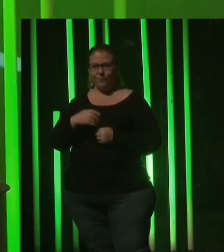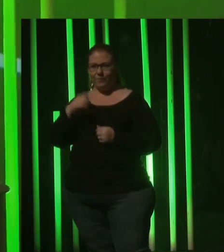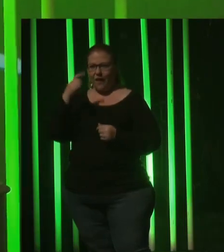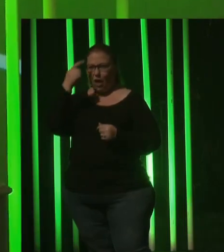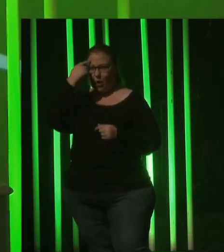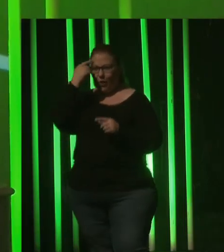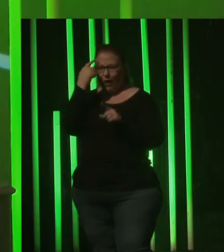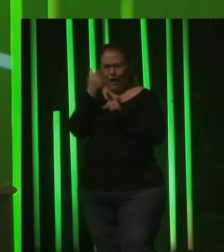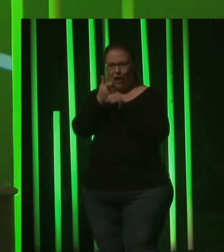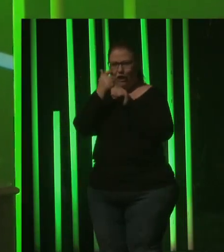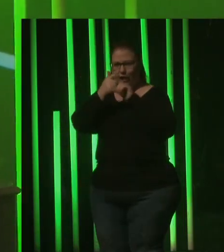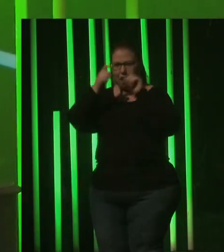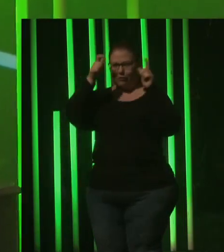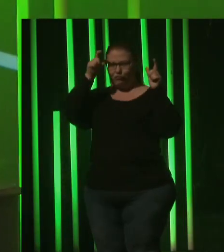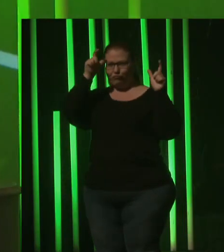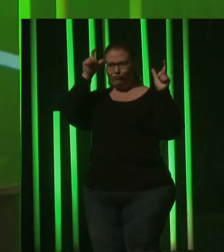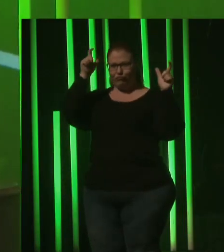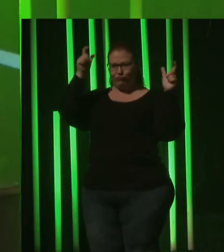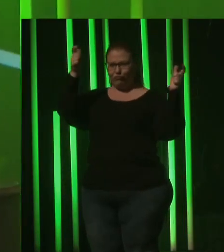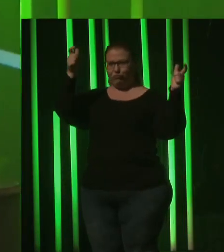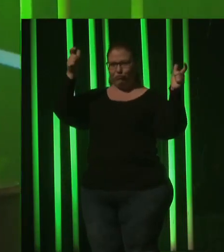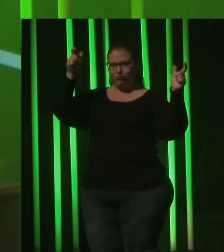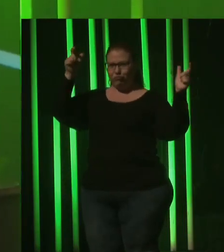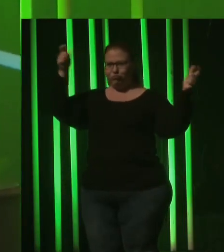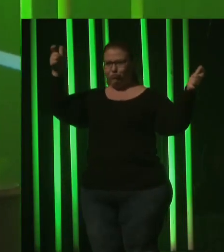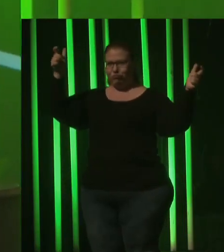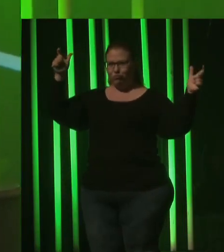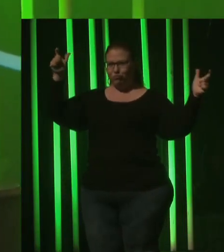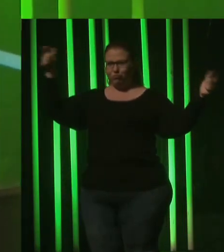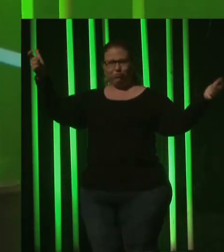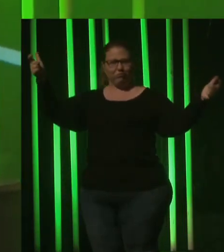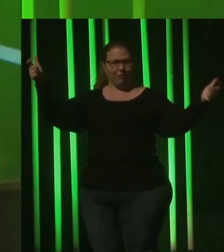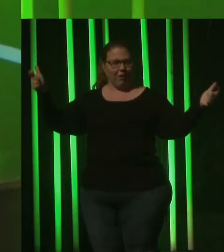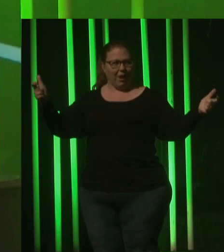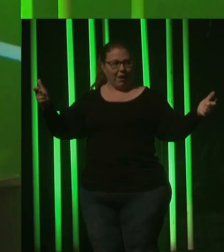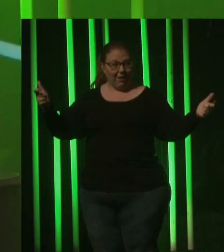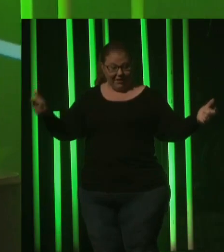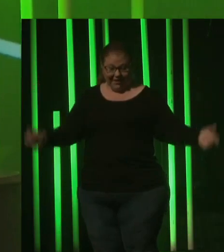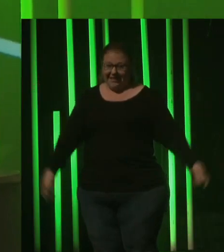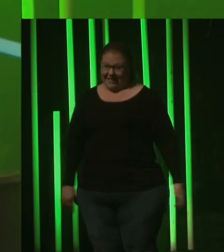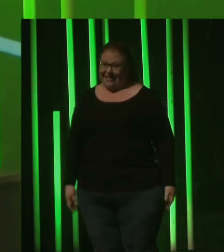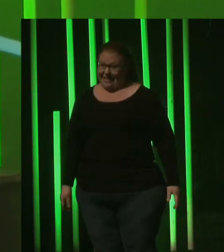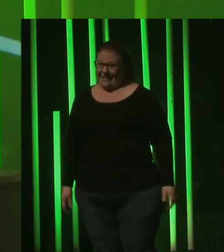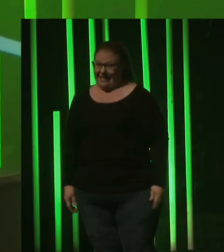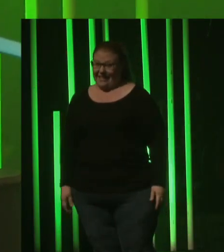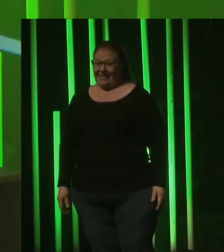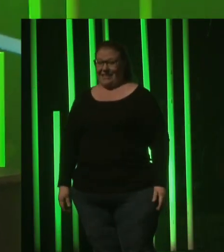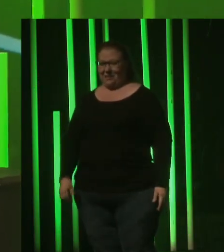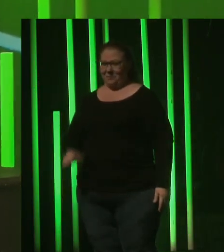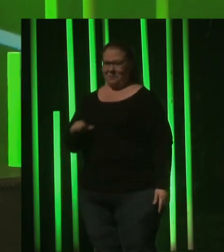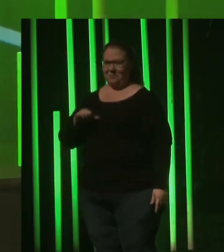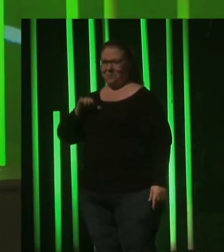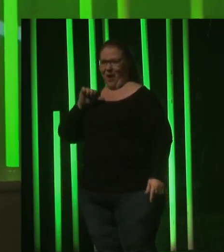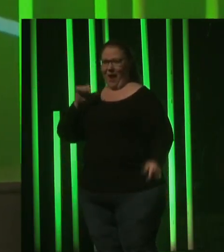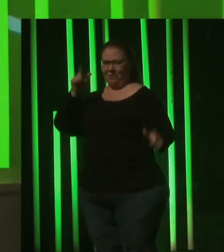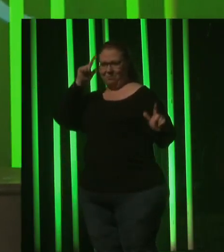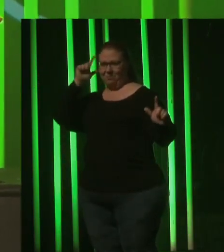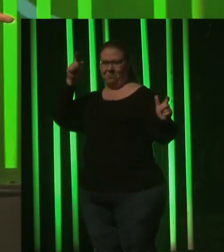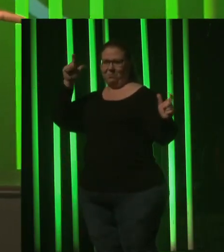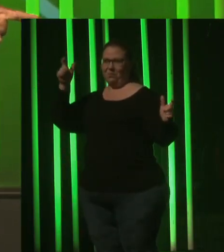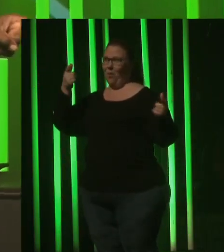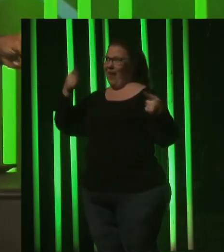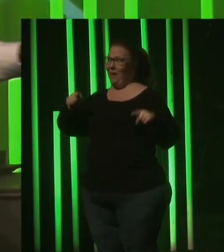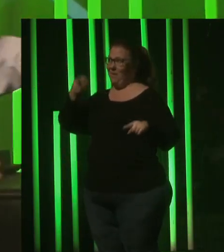and bigger and bigger and bigger. What happens to